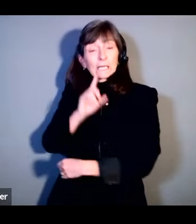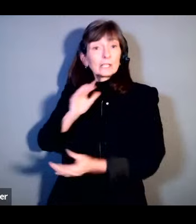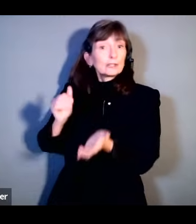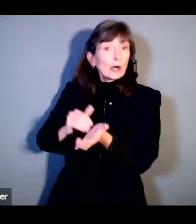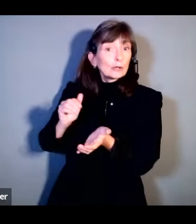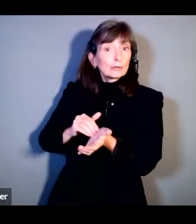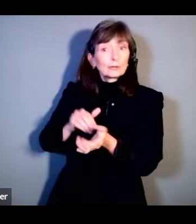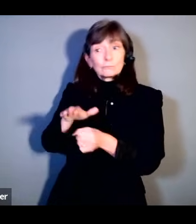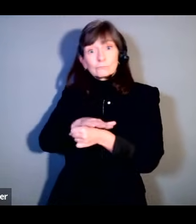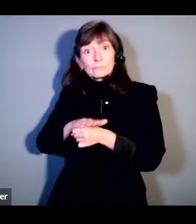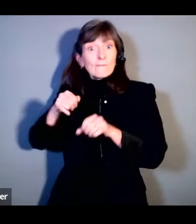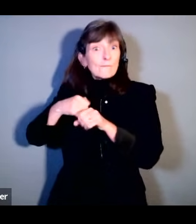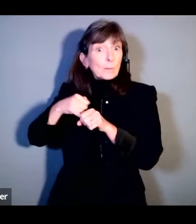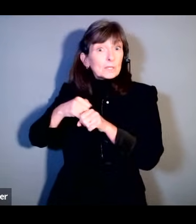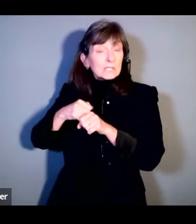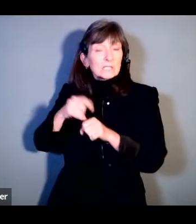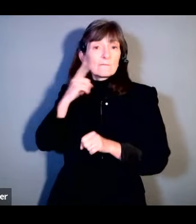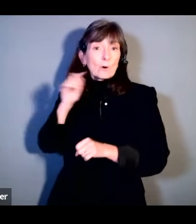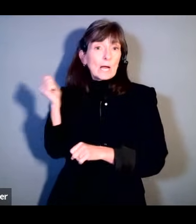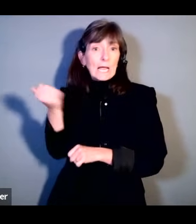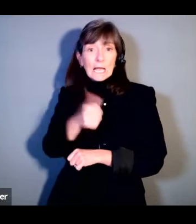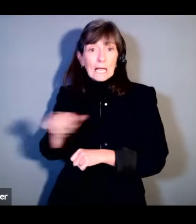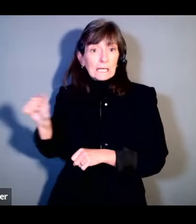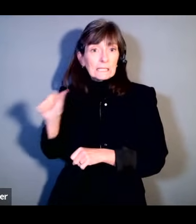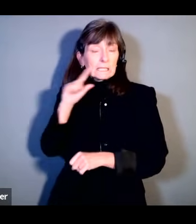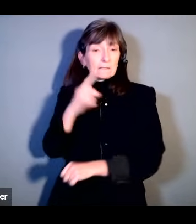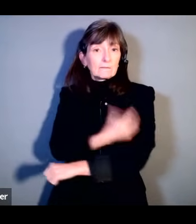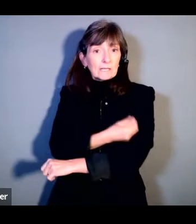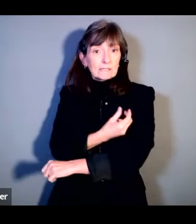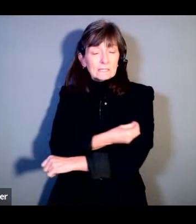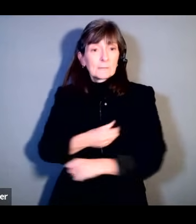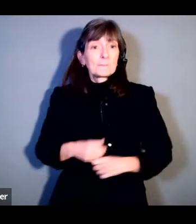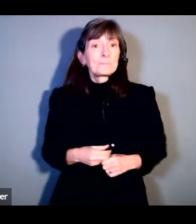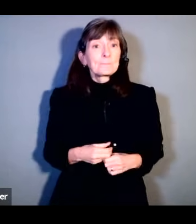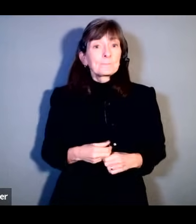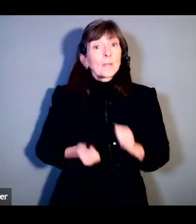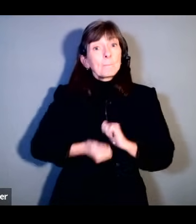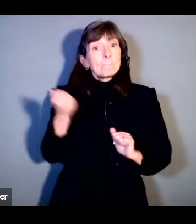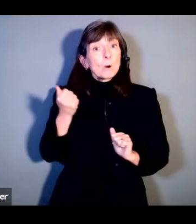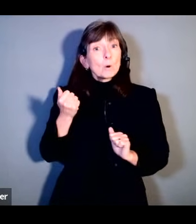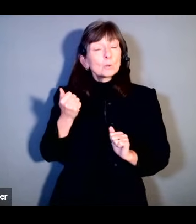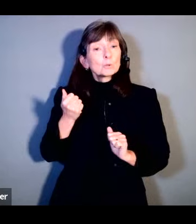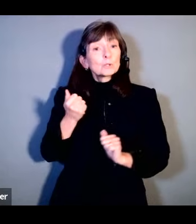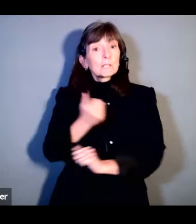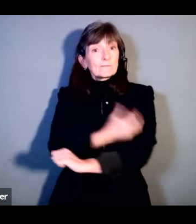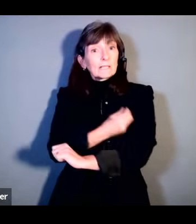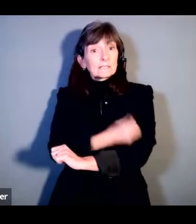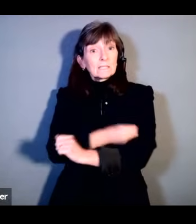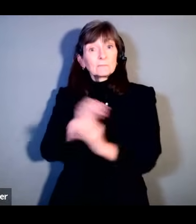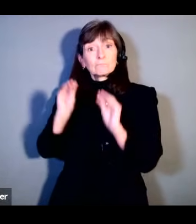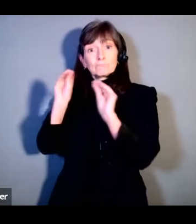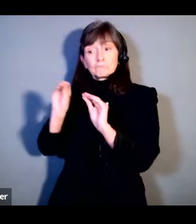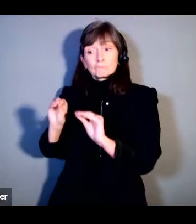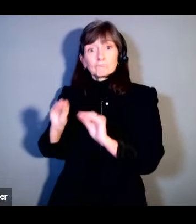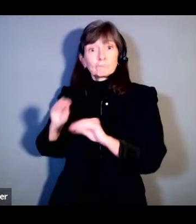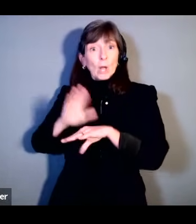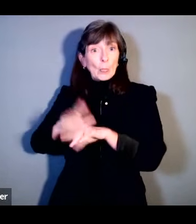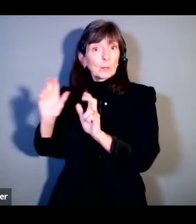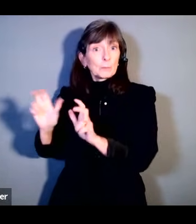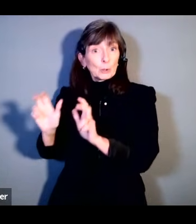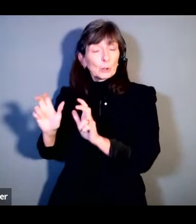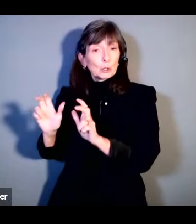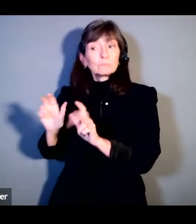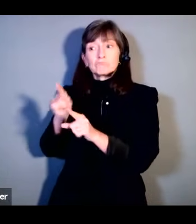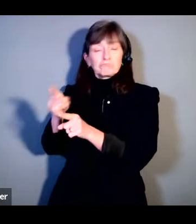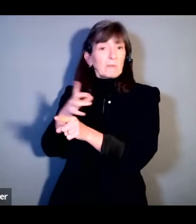area. Most vaccines are recorded using the electronic medical record system and the pharmacy network, and these have not